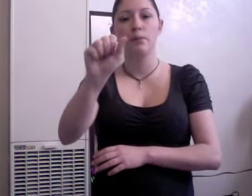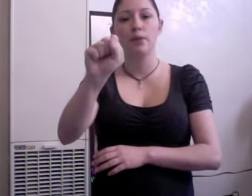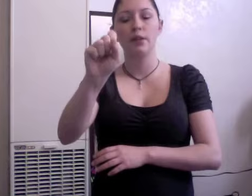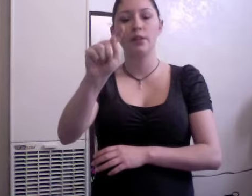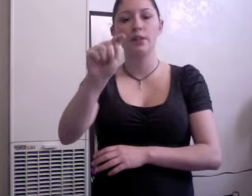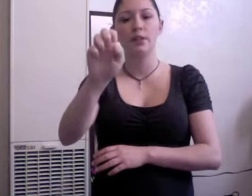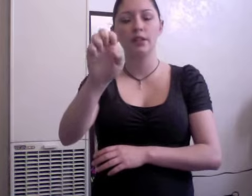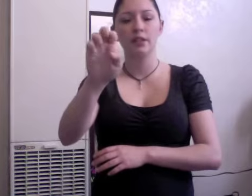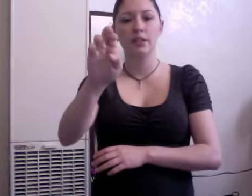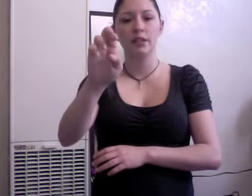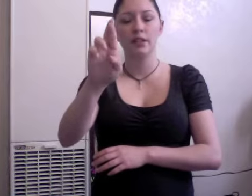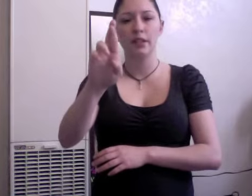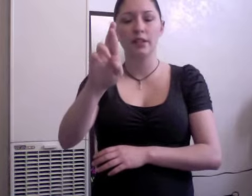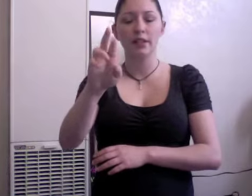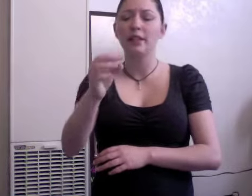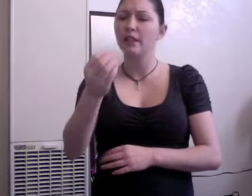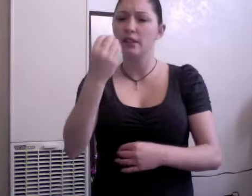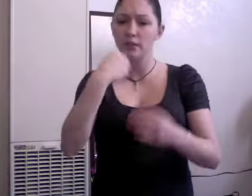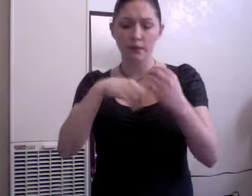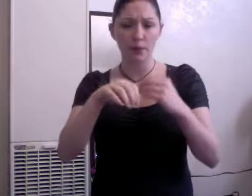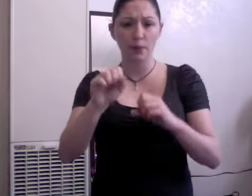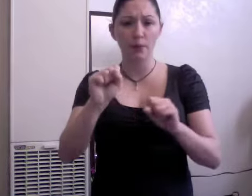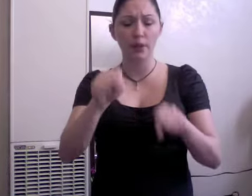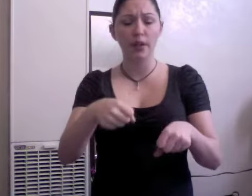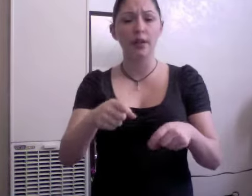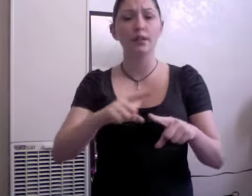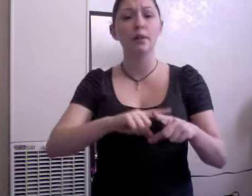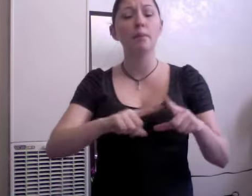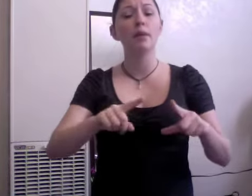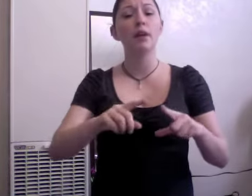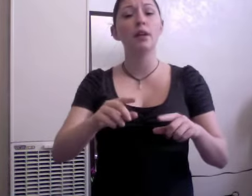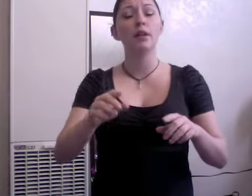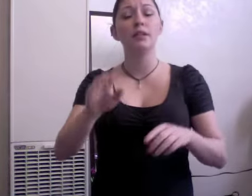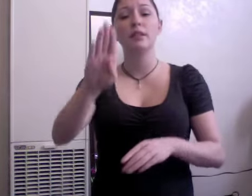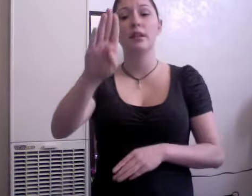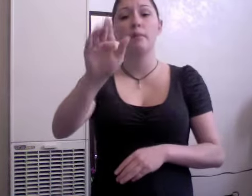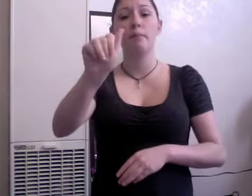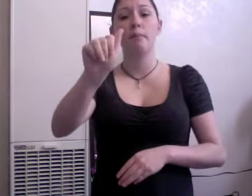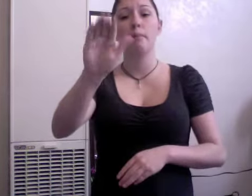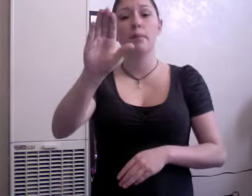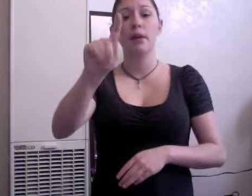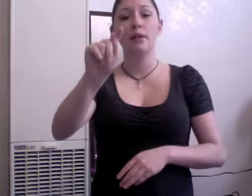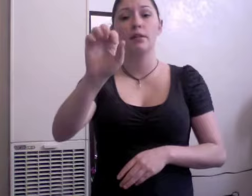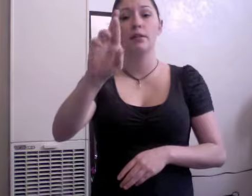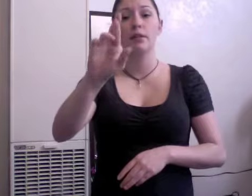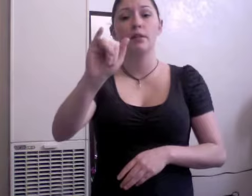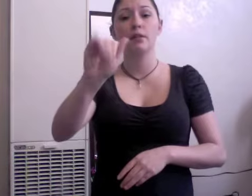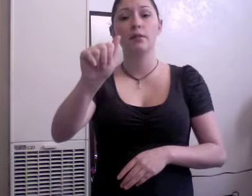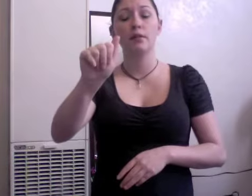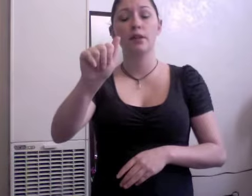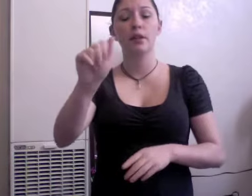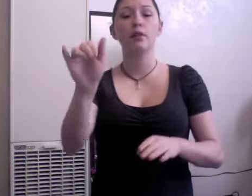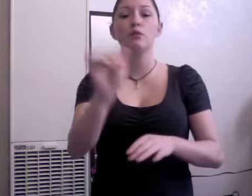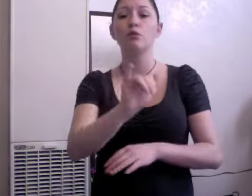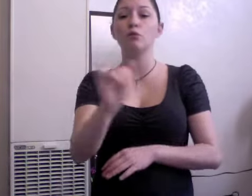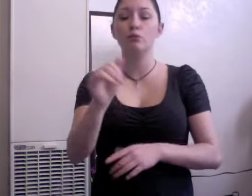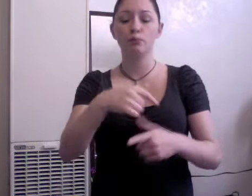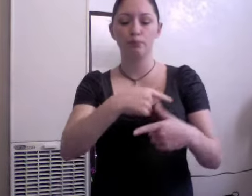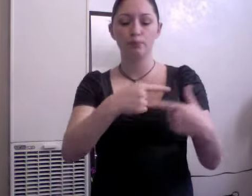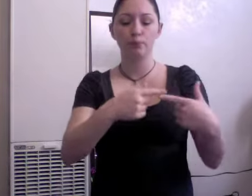I'm hoping all you guys thought bacteria, because that's true. You have tons of bacteria, beneficial bacteria, that are located within your intestines that help this